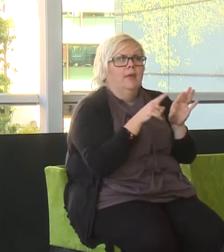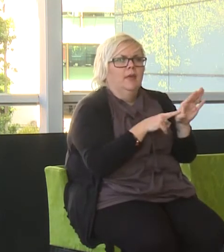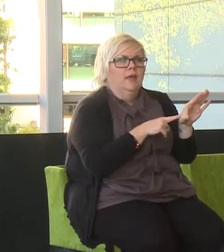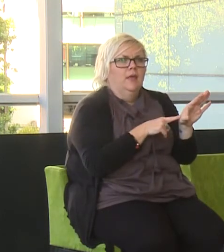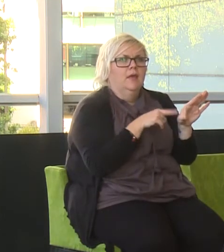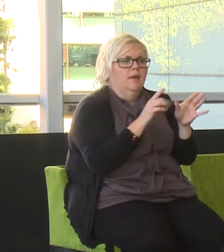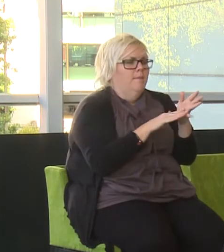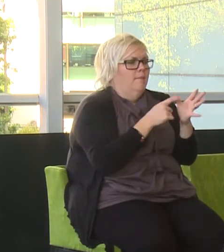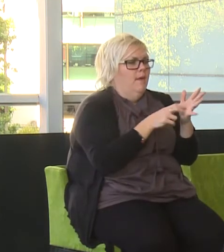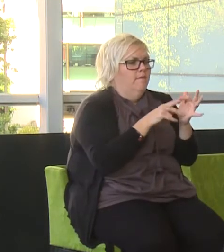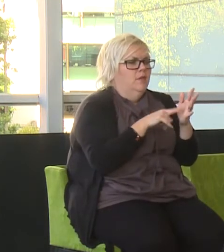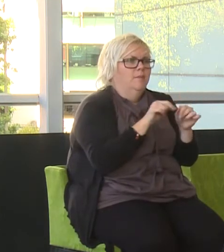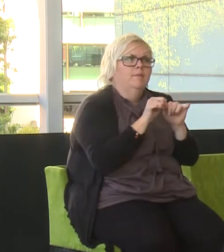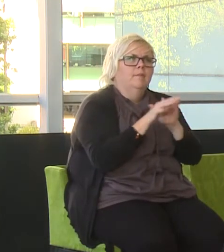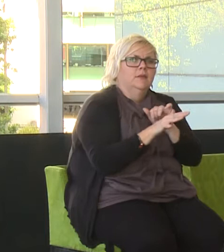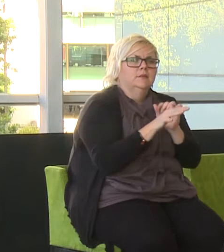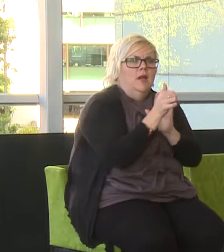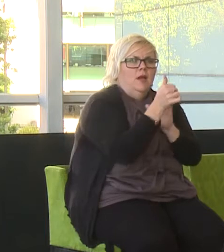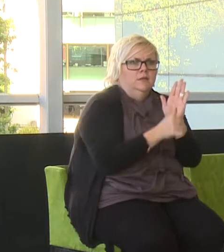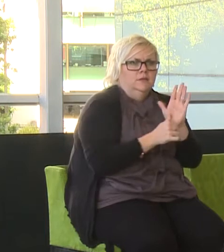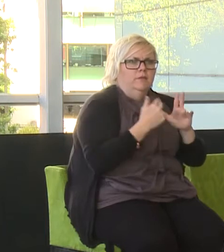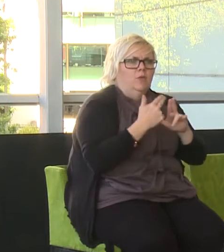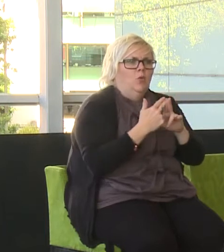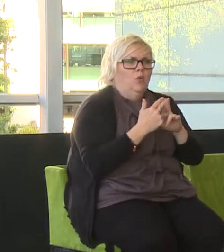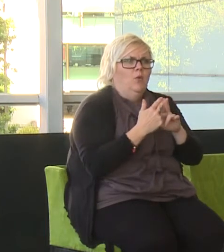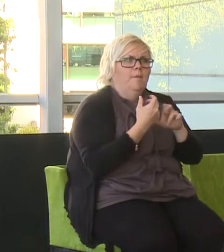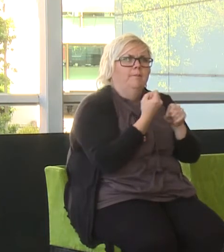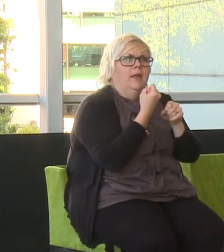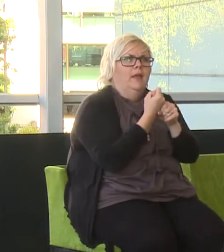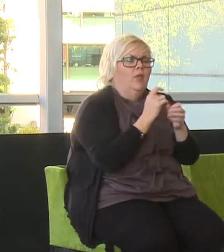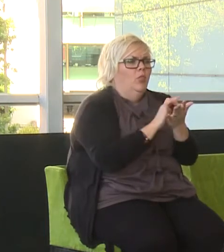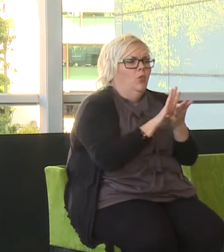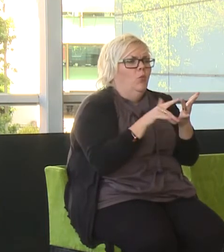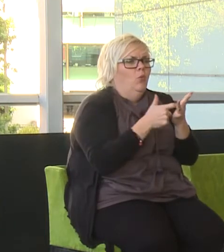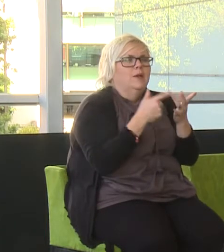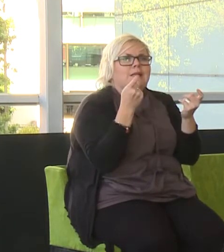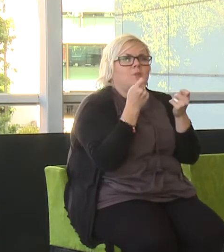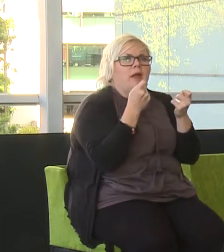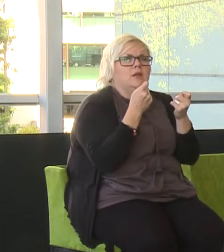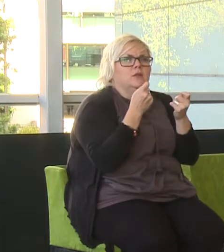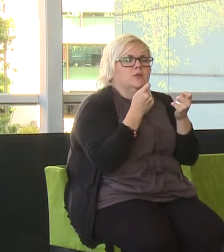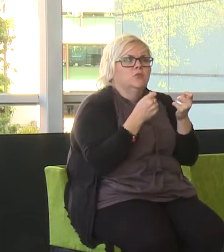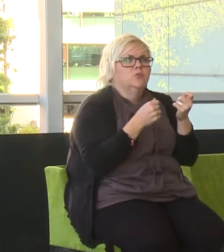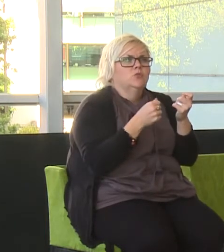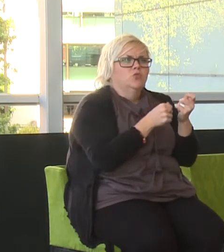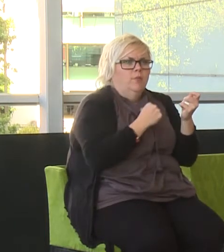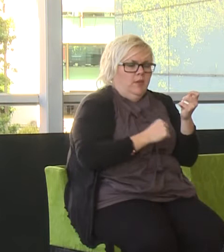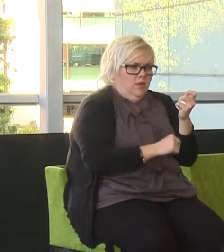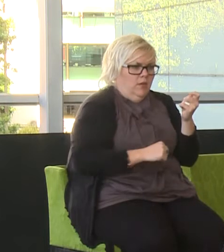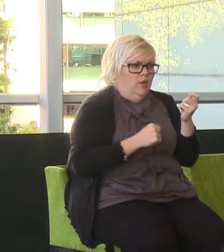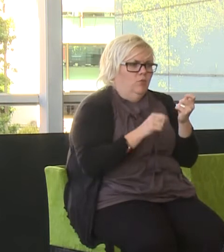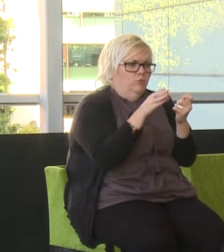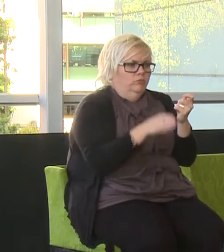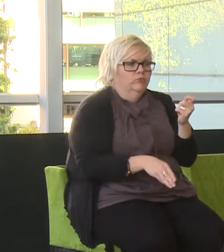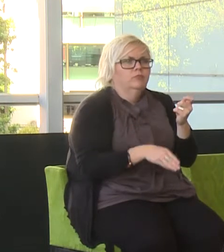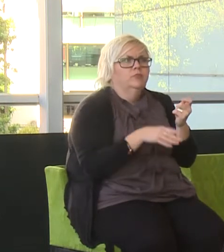celebrated artists, who was a key contributor in making Thor the celebrated superhero we know today. Jack illustrated many